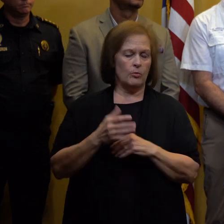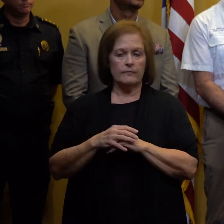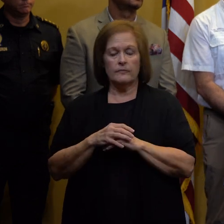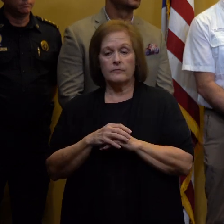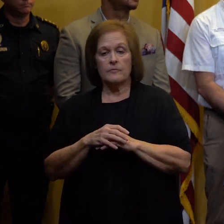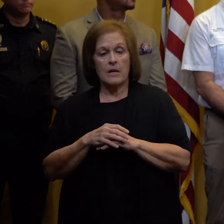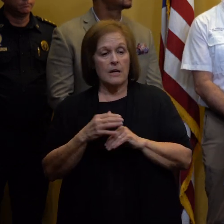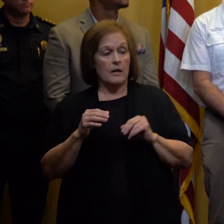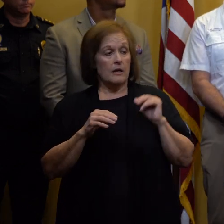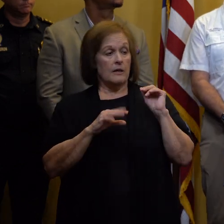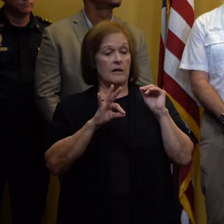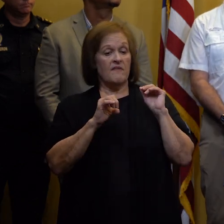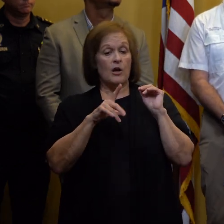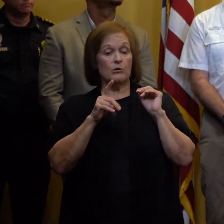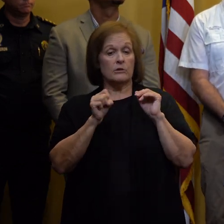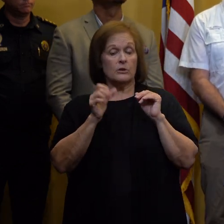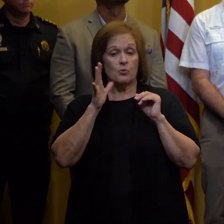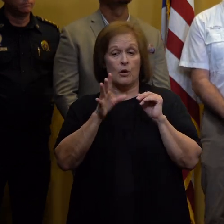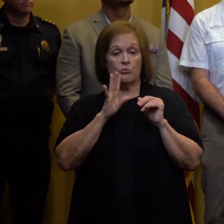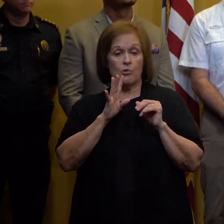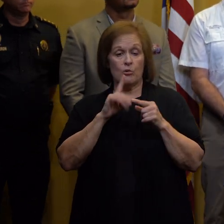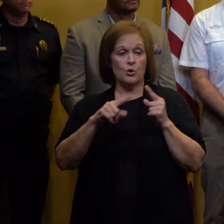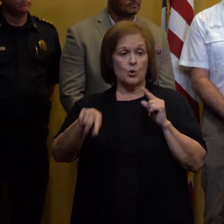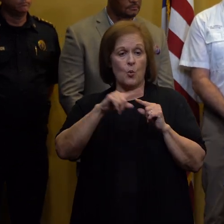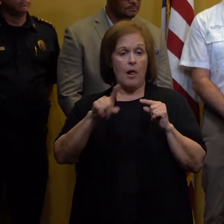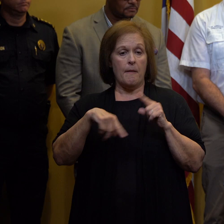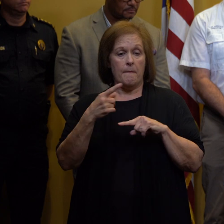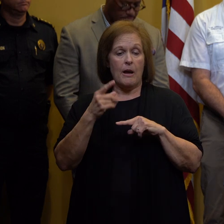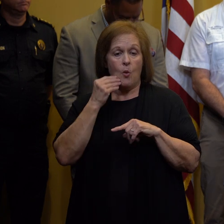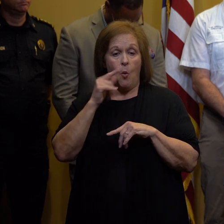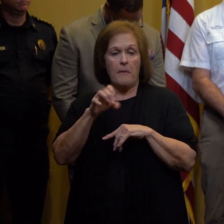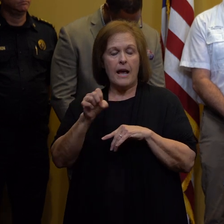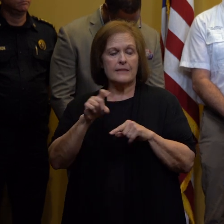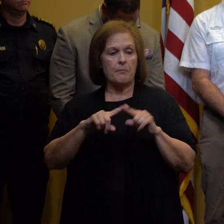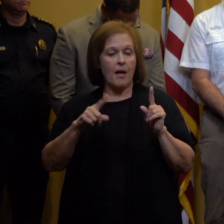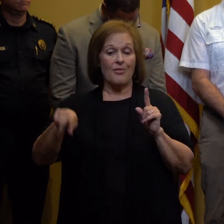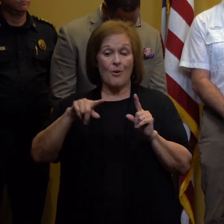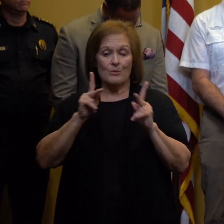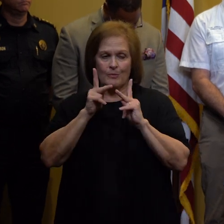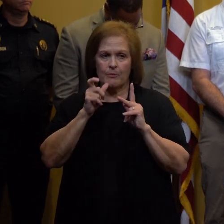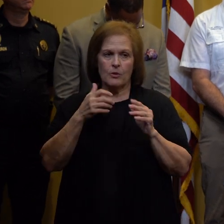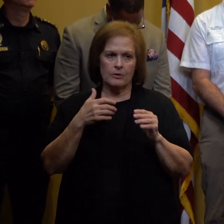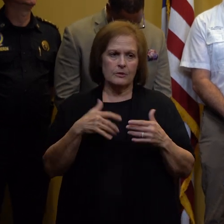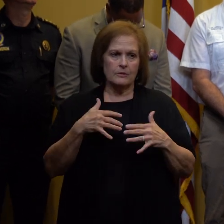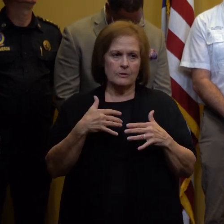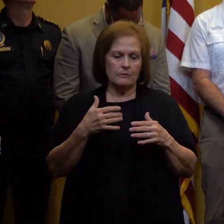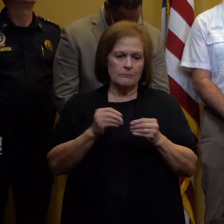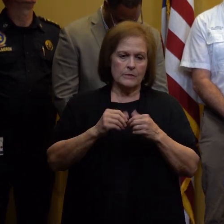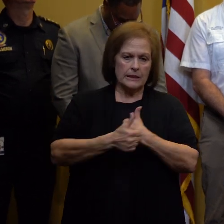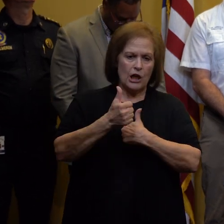Director Fields is going to talk and has been doing amazing work with our unhoused population, but they face the greatest burden of the extreme